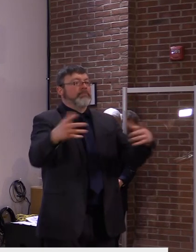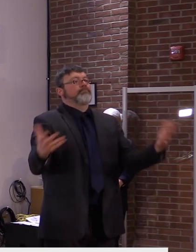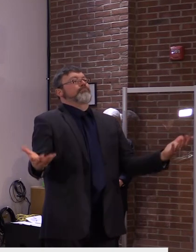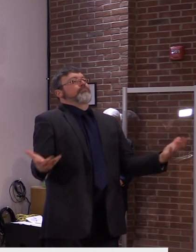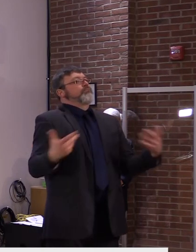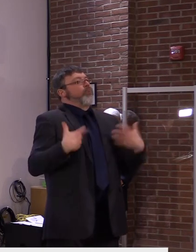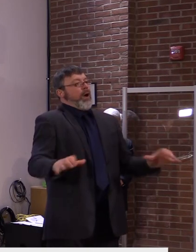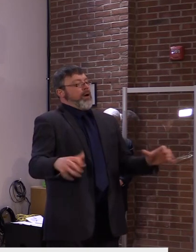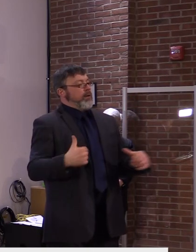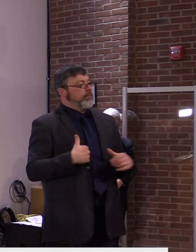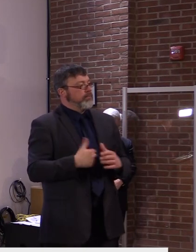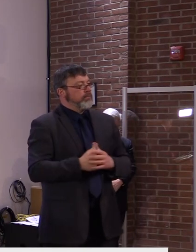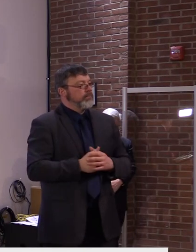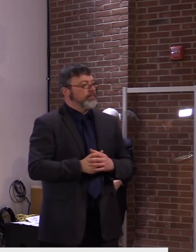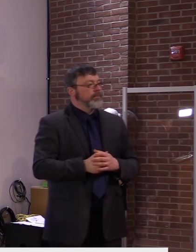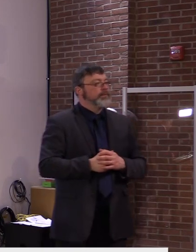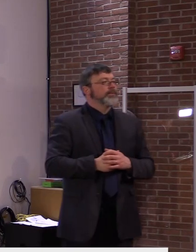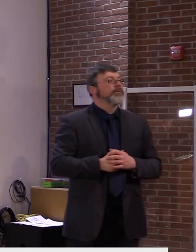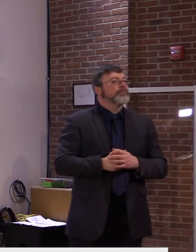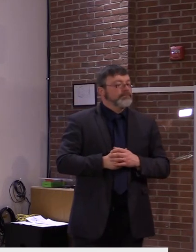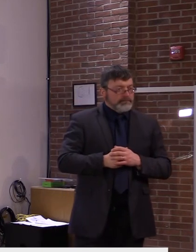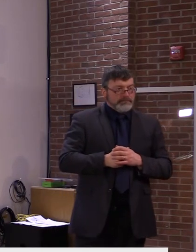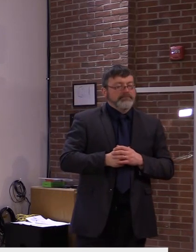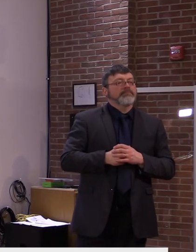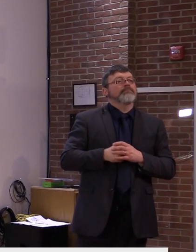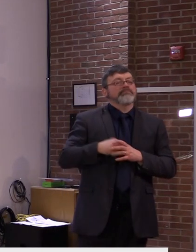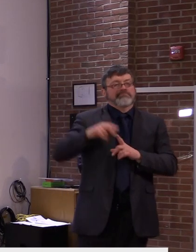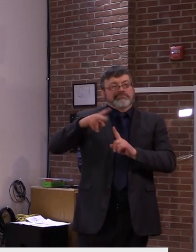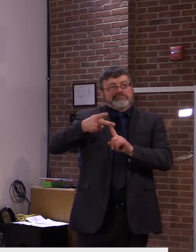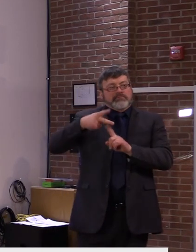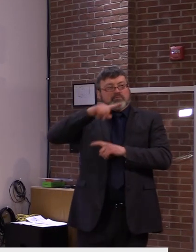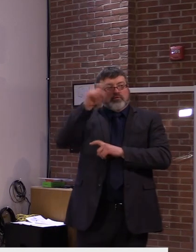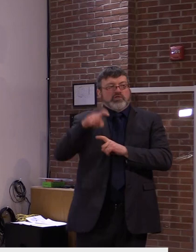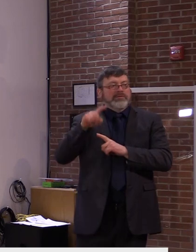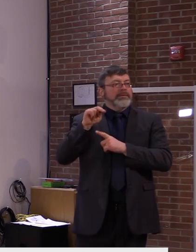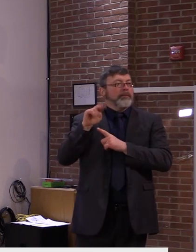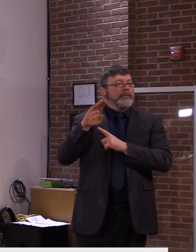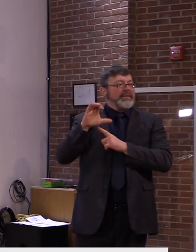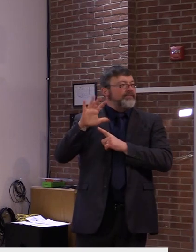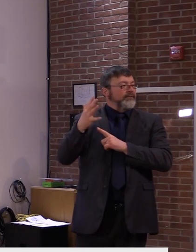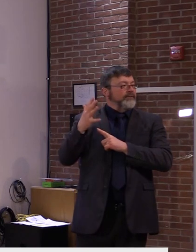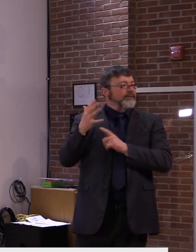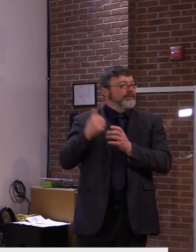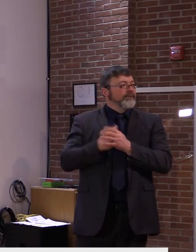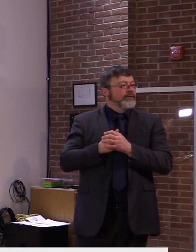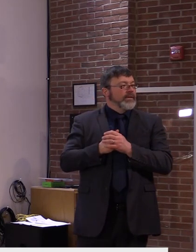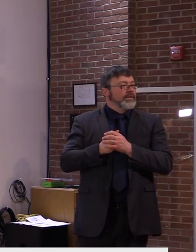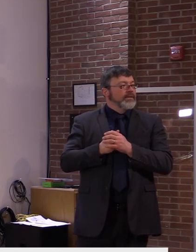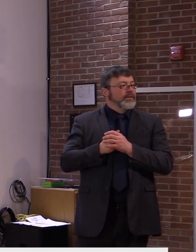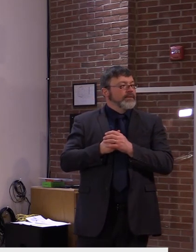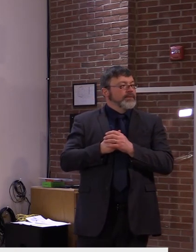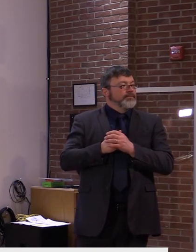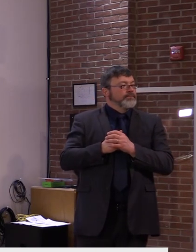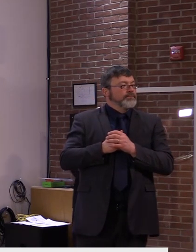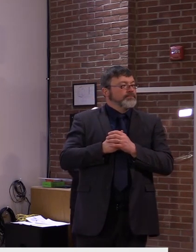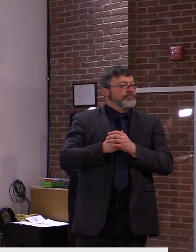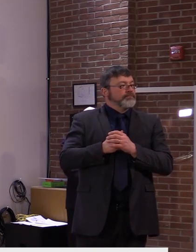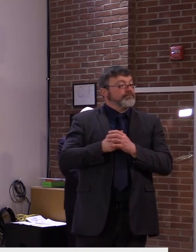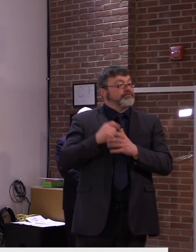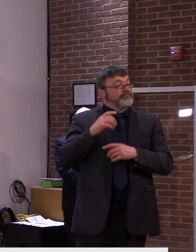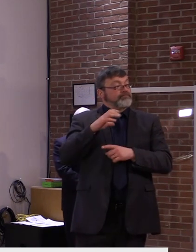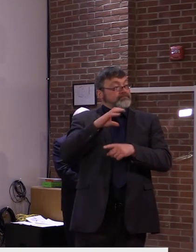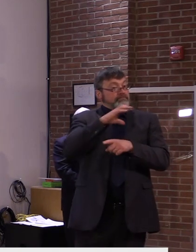Secondly, what was your reaction to the remark Commissioner Sherling made and apologized